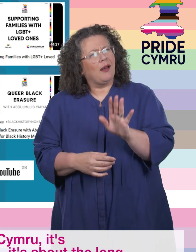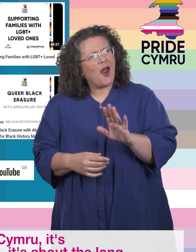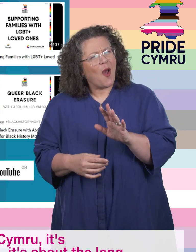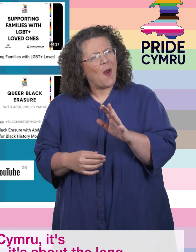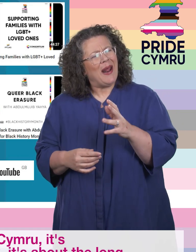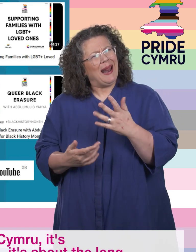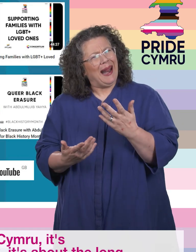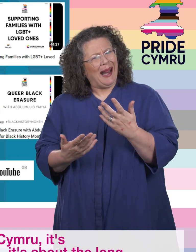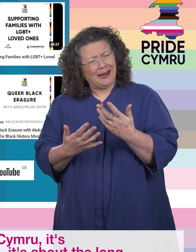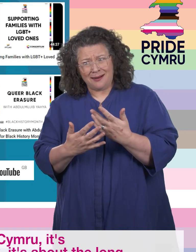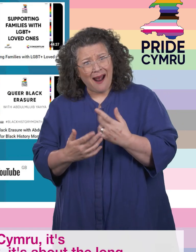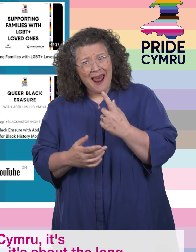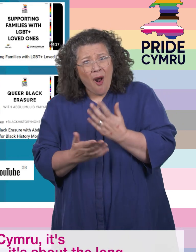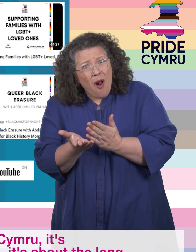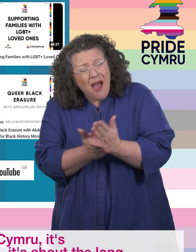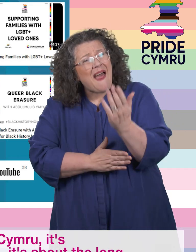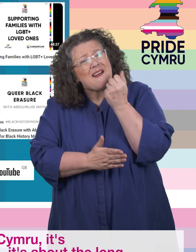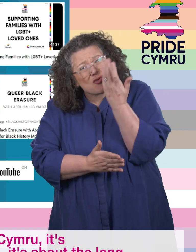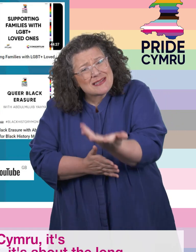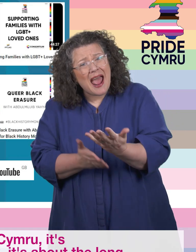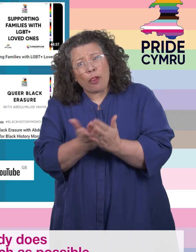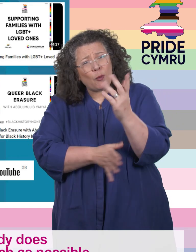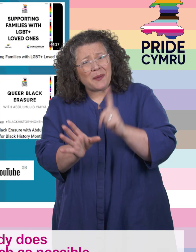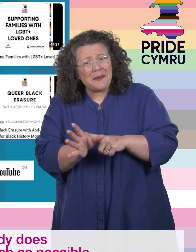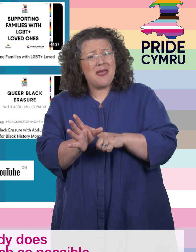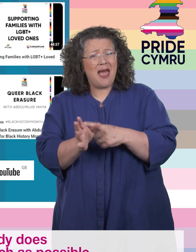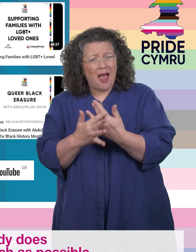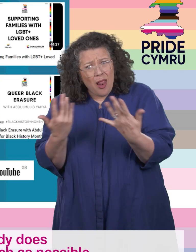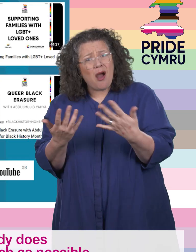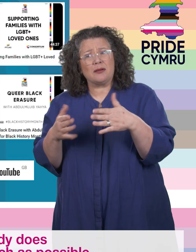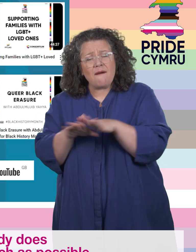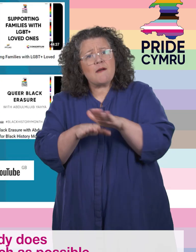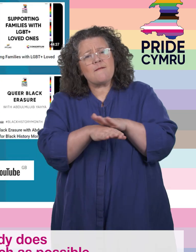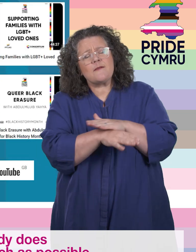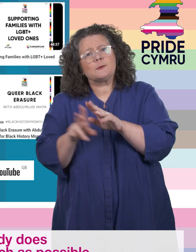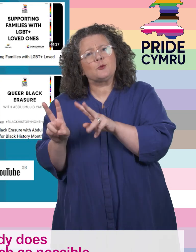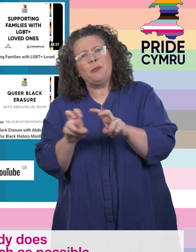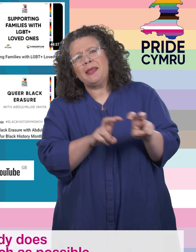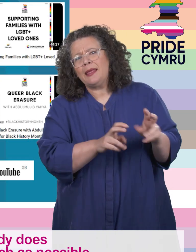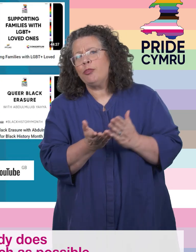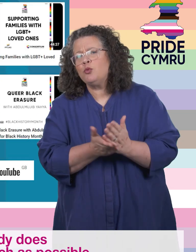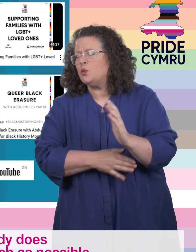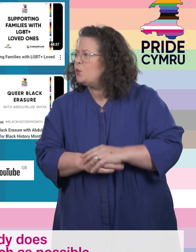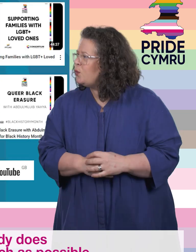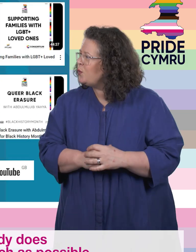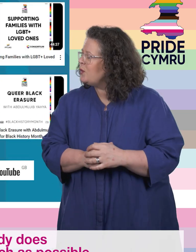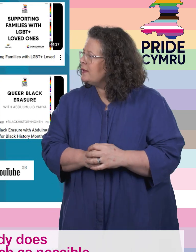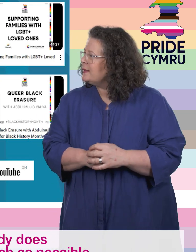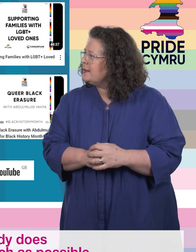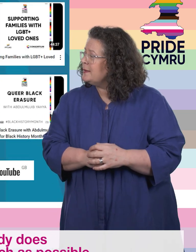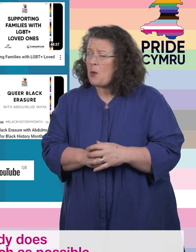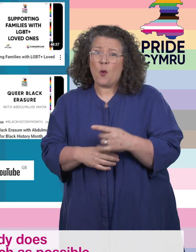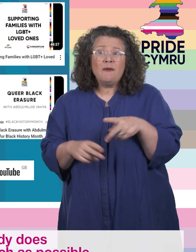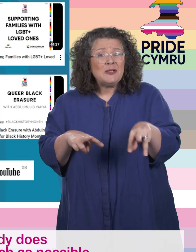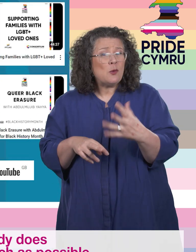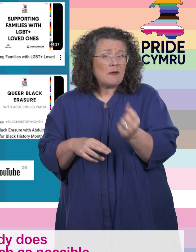about the party in the park. It's about the long 365 work that everybody does to try and sort